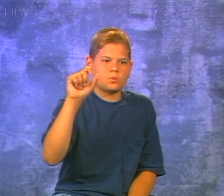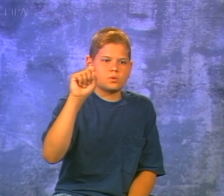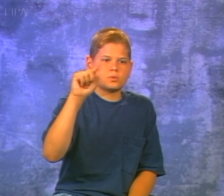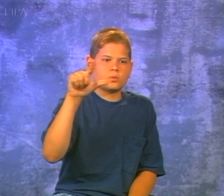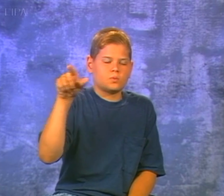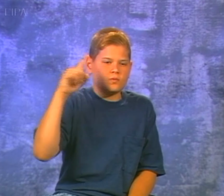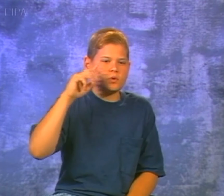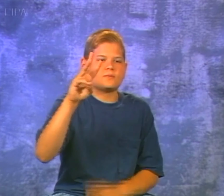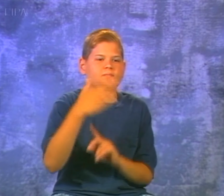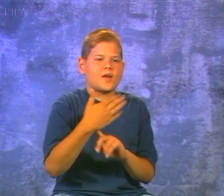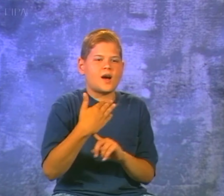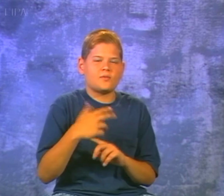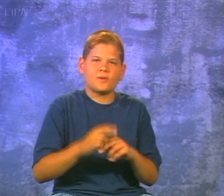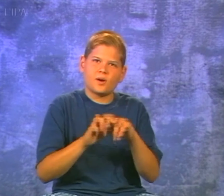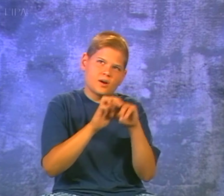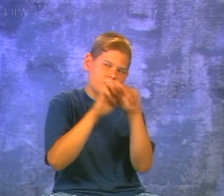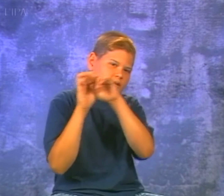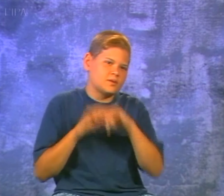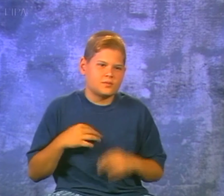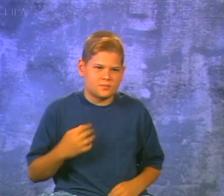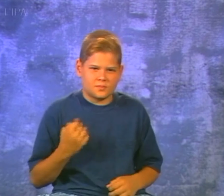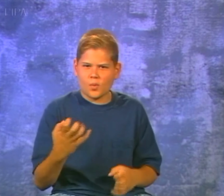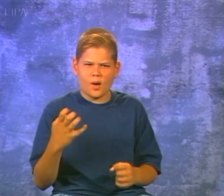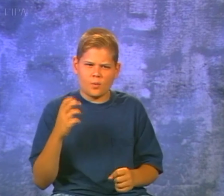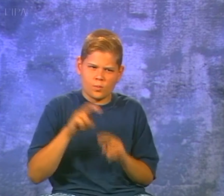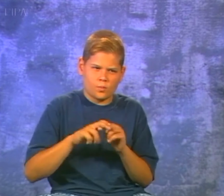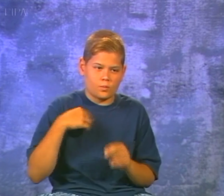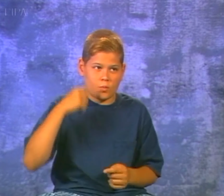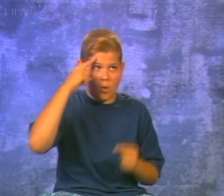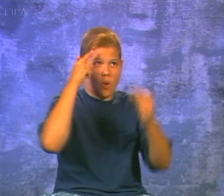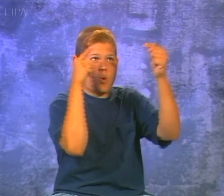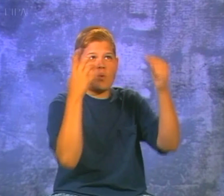Oh yeah, during July, my family always travels to Six Flags.